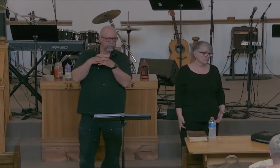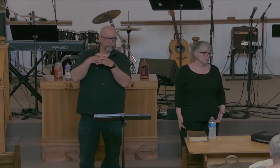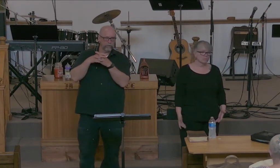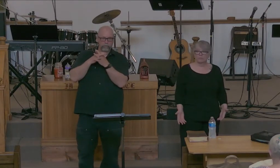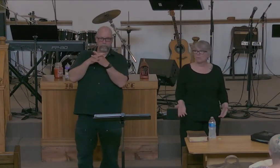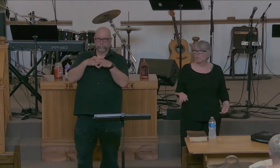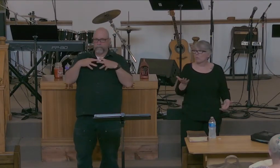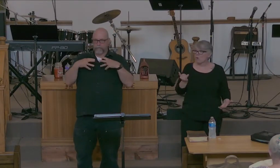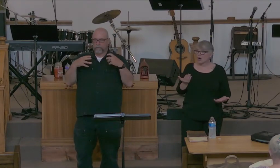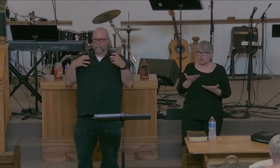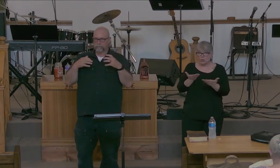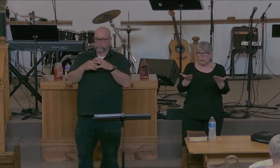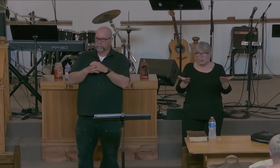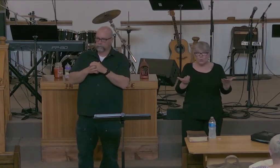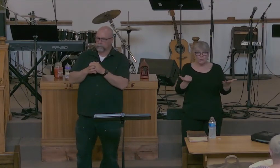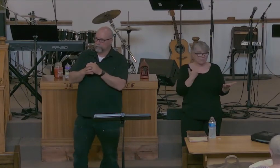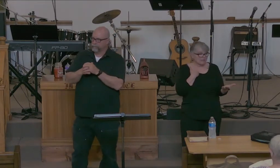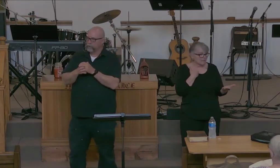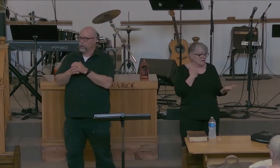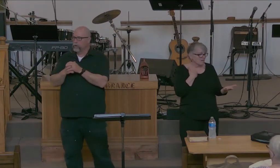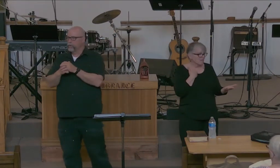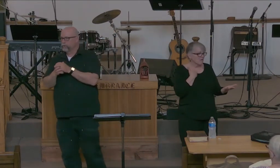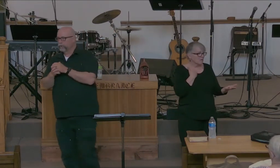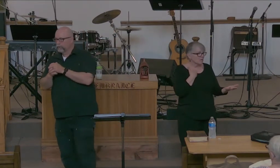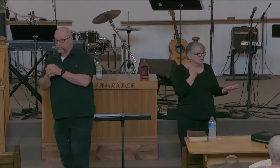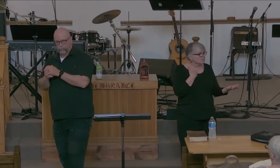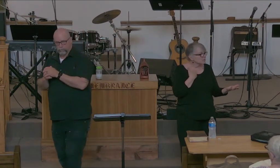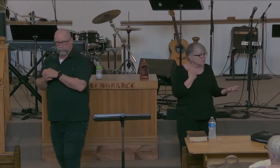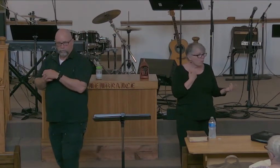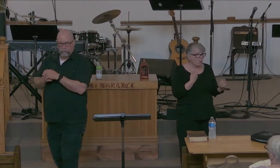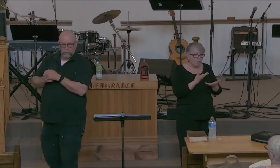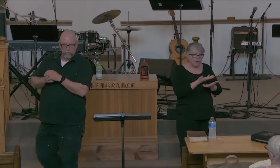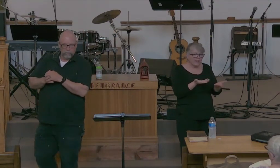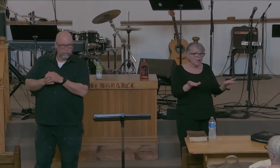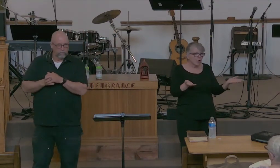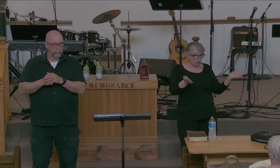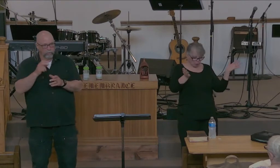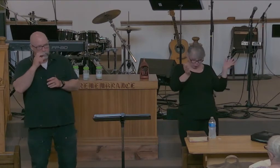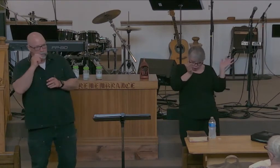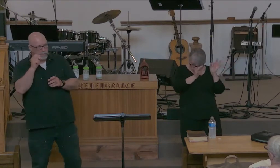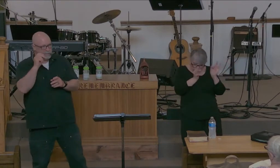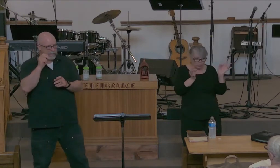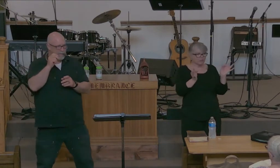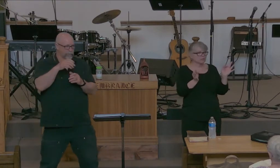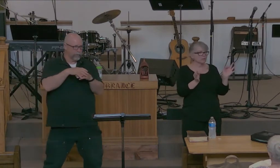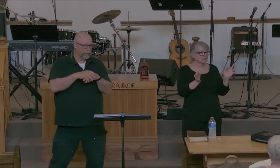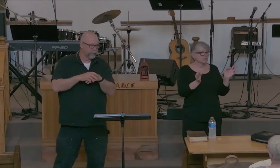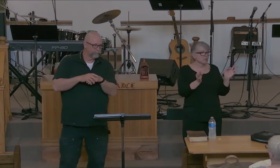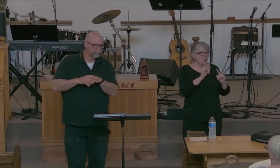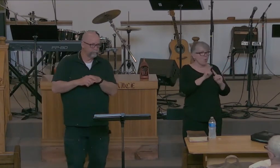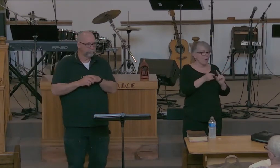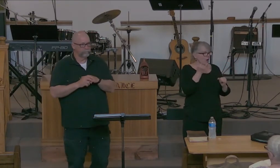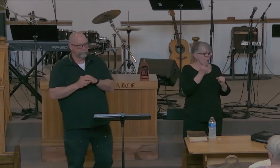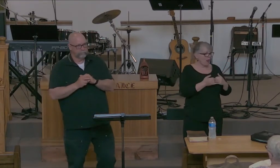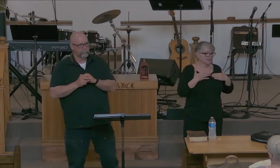Because you, me, we have no clue when we're going to take that last